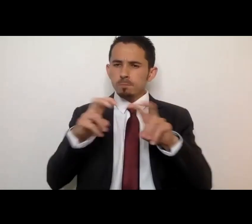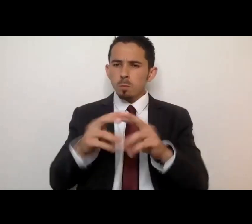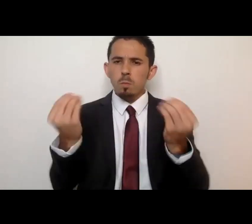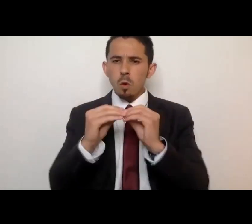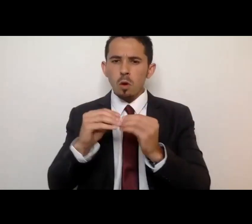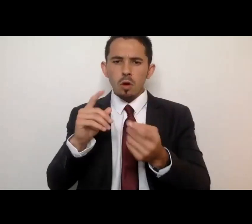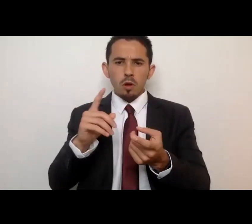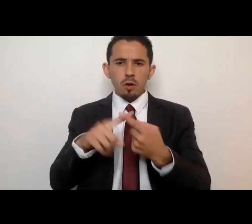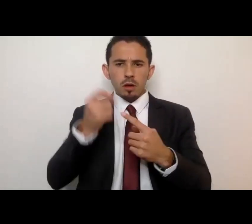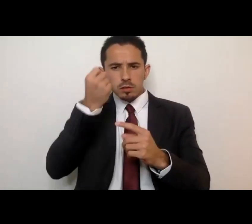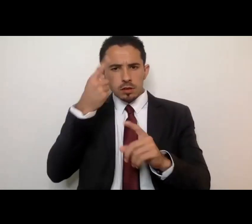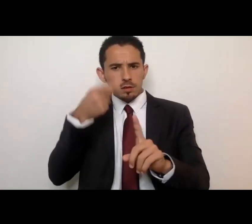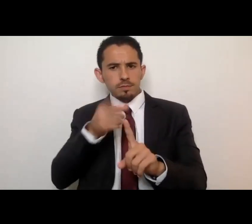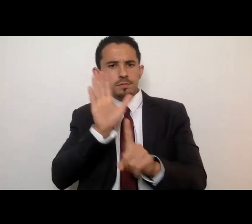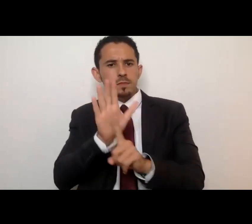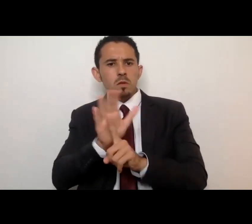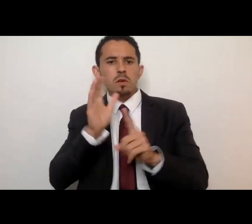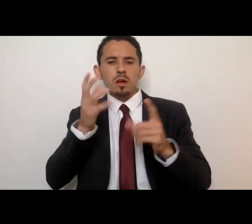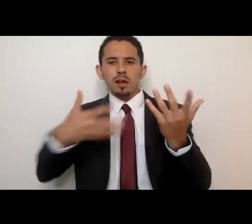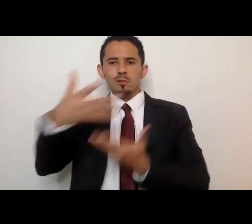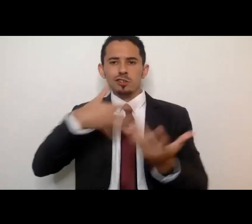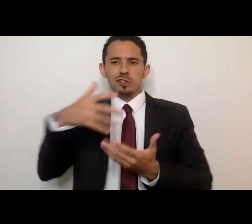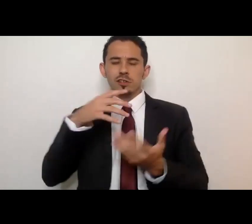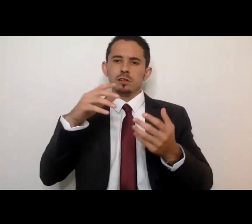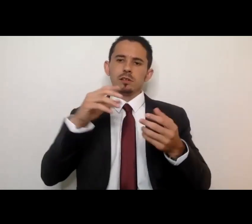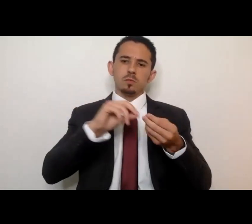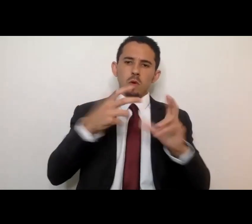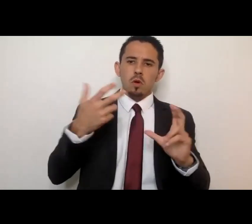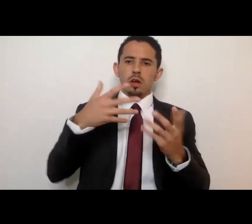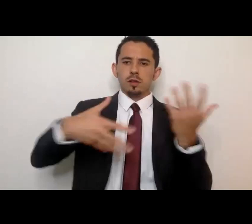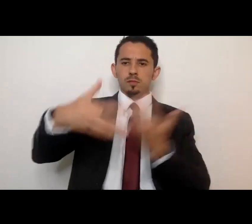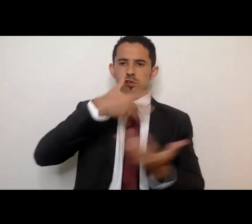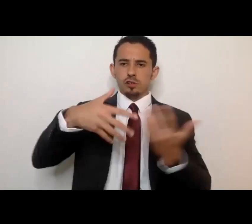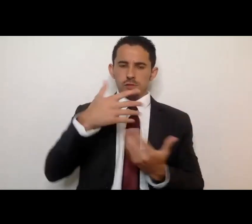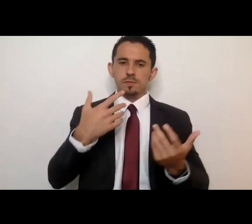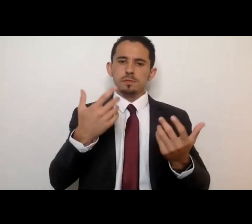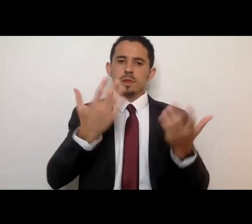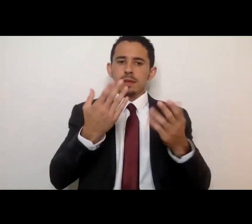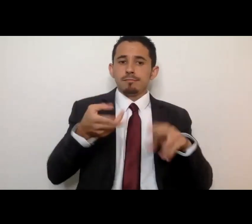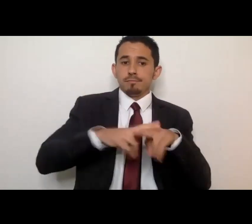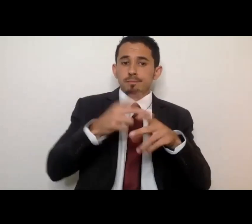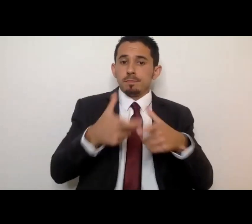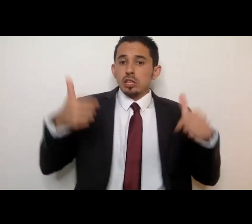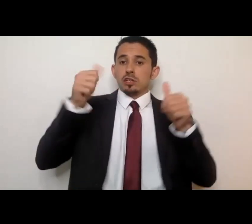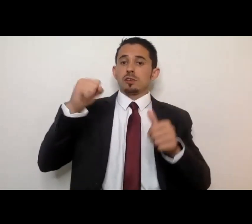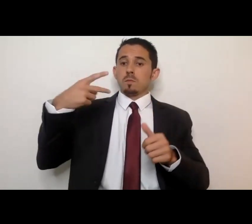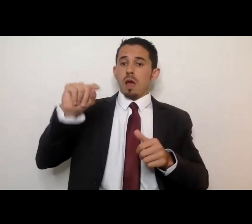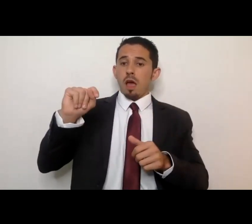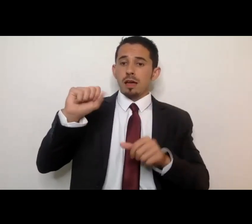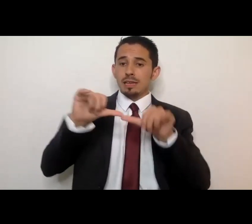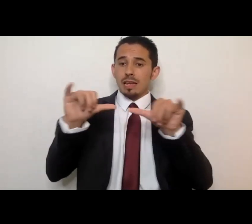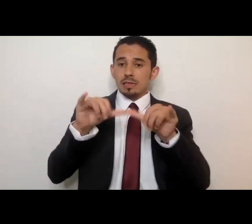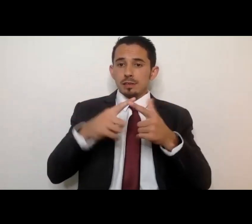So this research needs to be continued to understand the interaction between molecules.